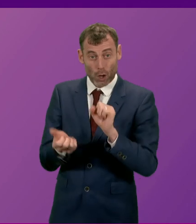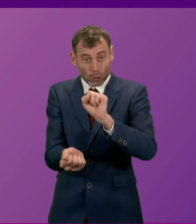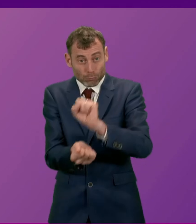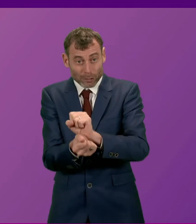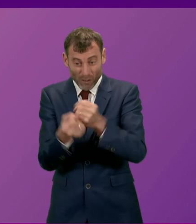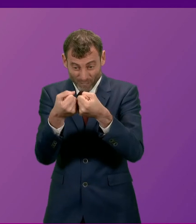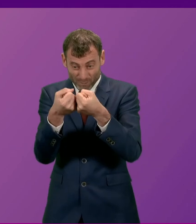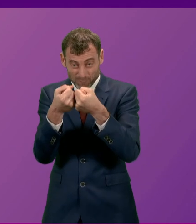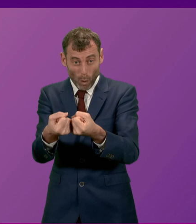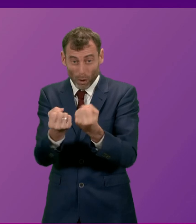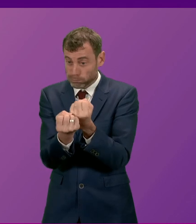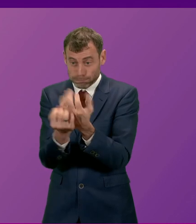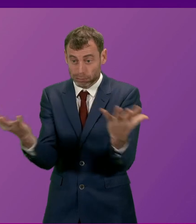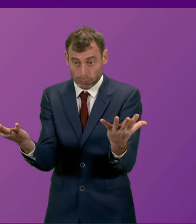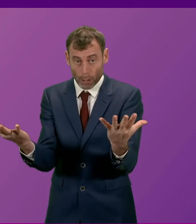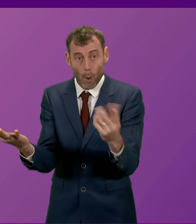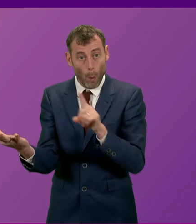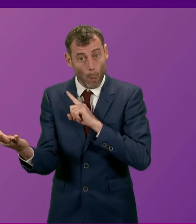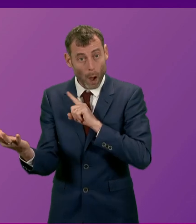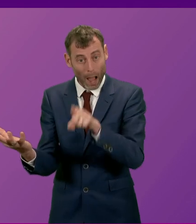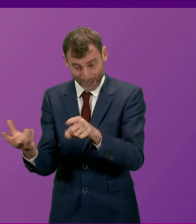That suggests to me that,